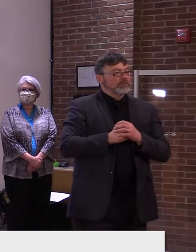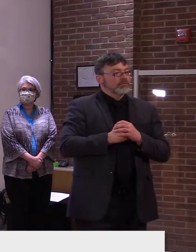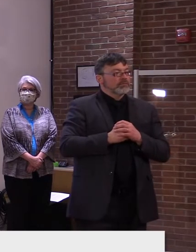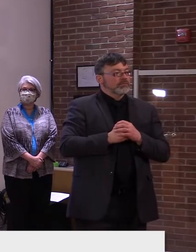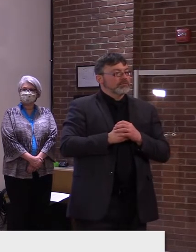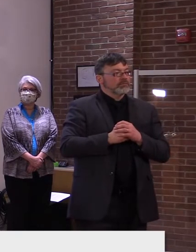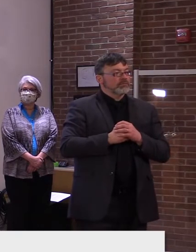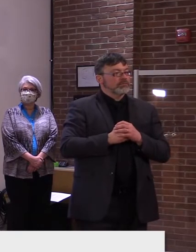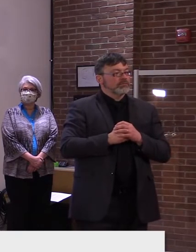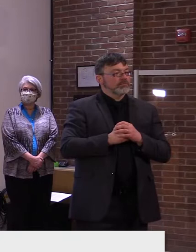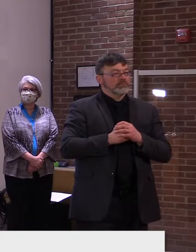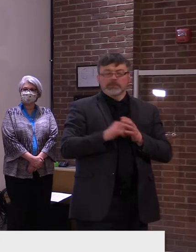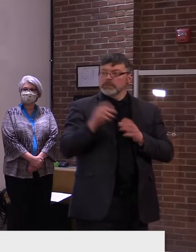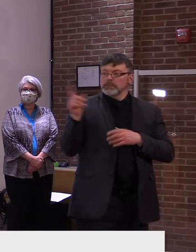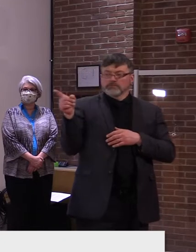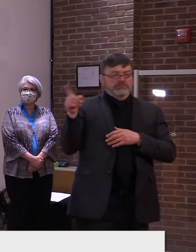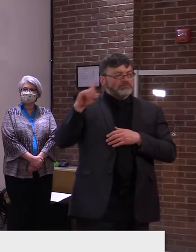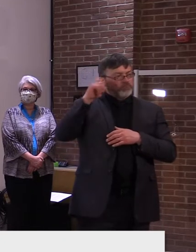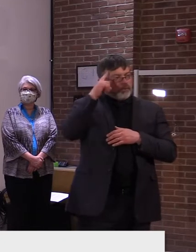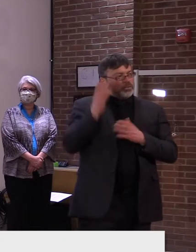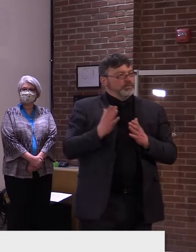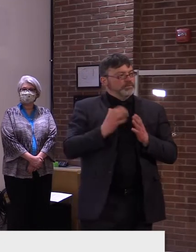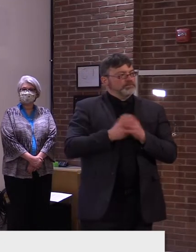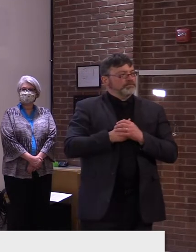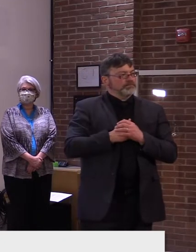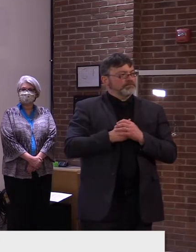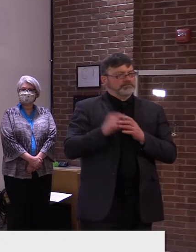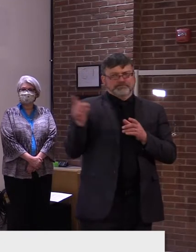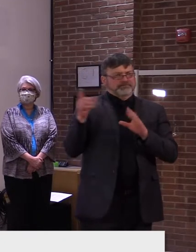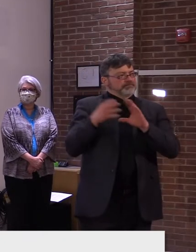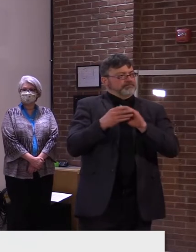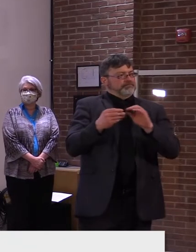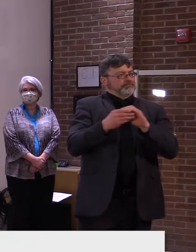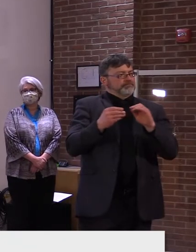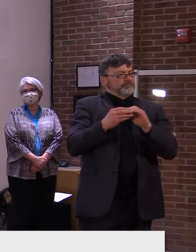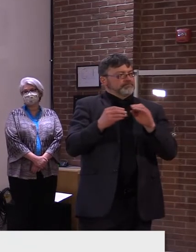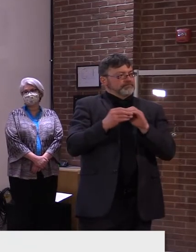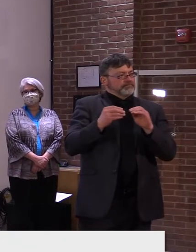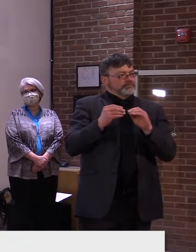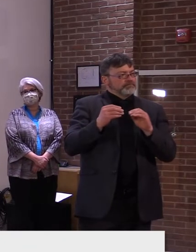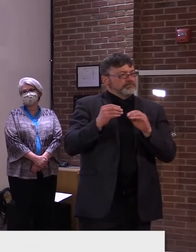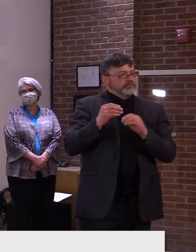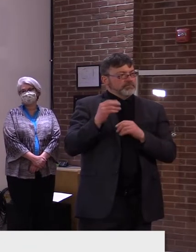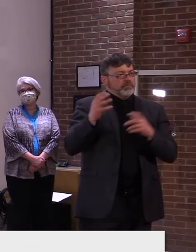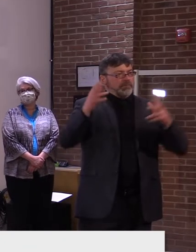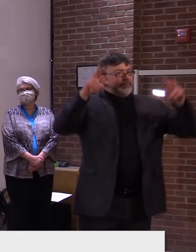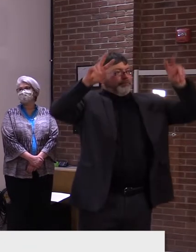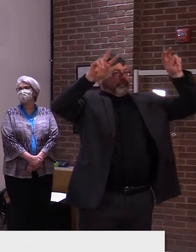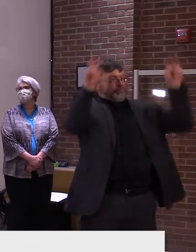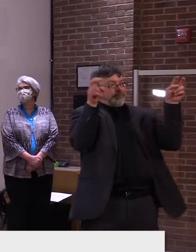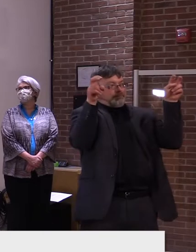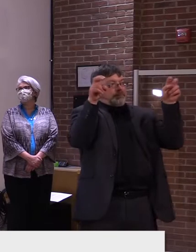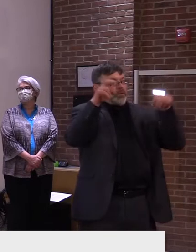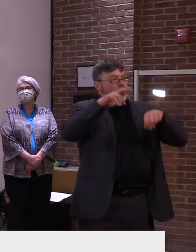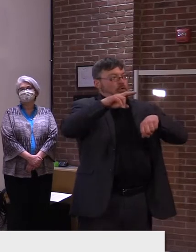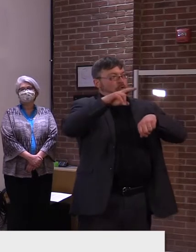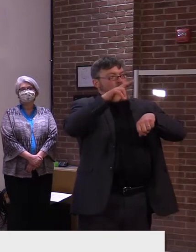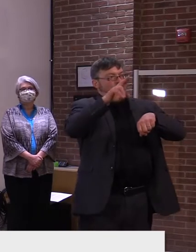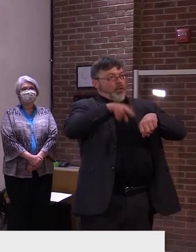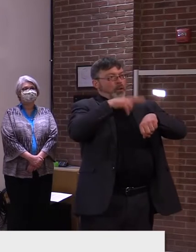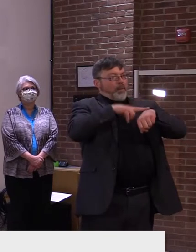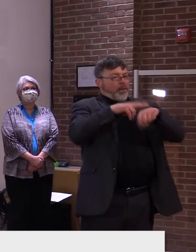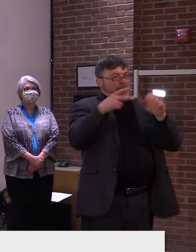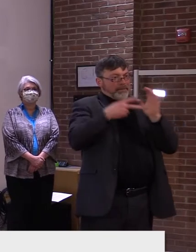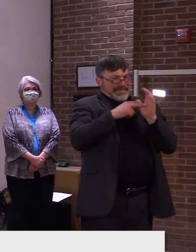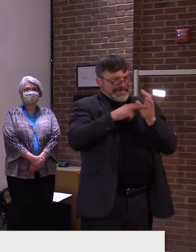Governor, you said a little bit earlier that normal to you won't be just a cookout in the backyard with a few friends. Curious to